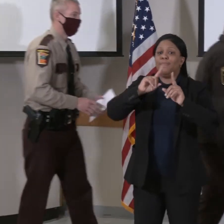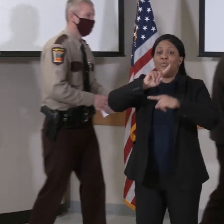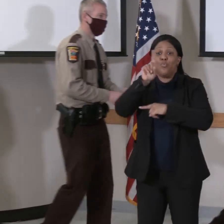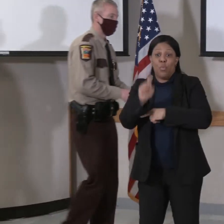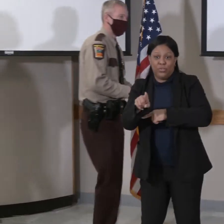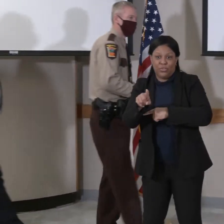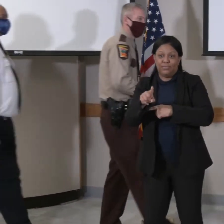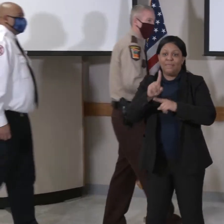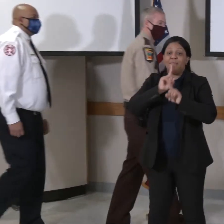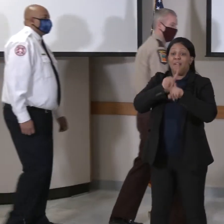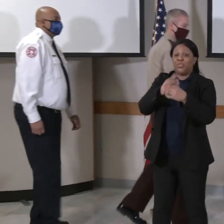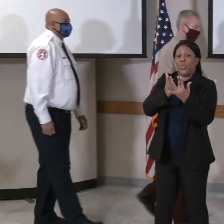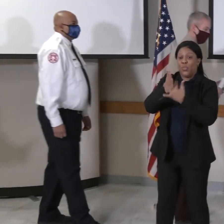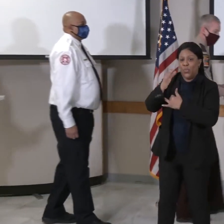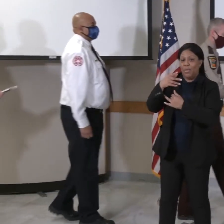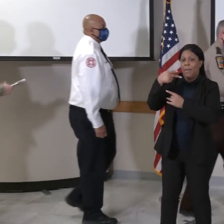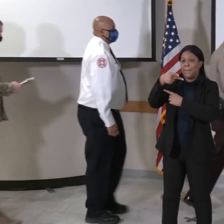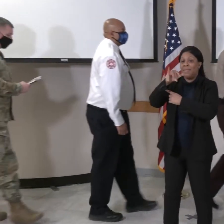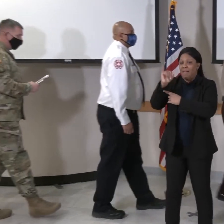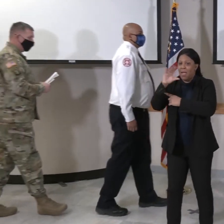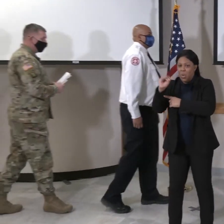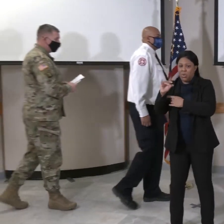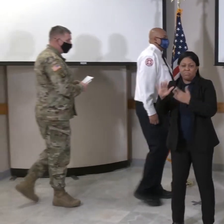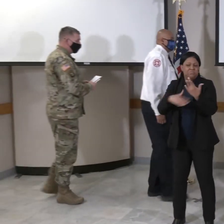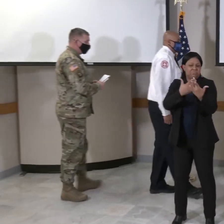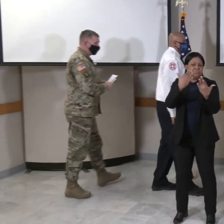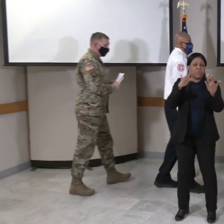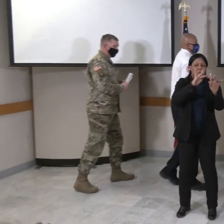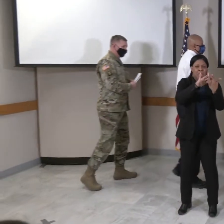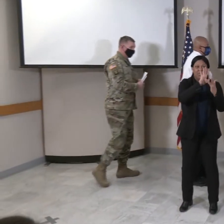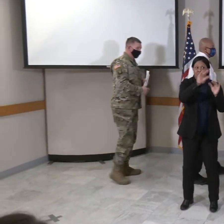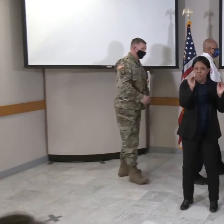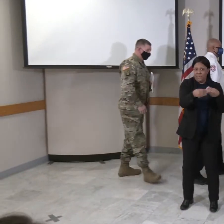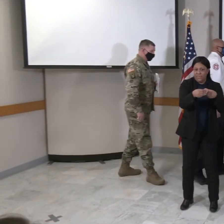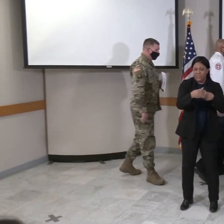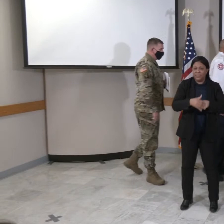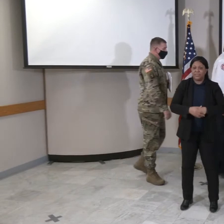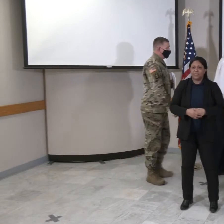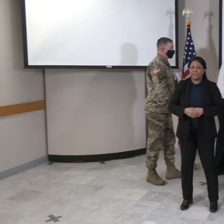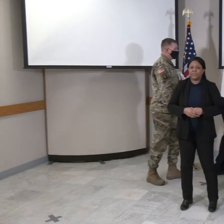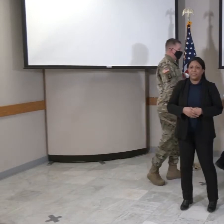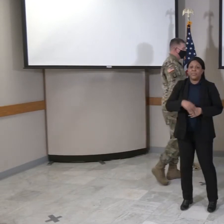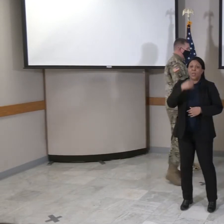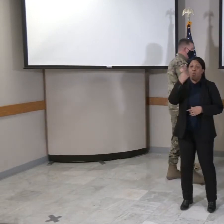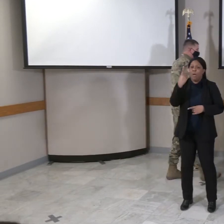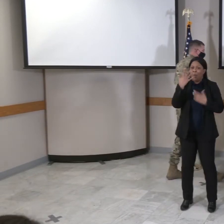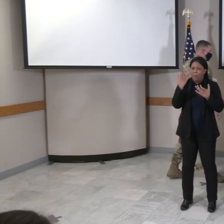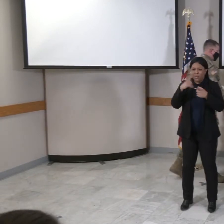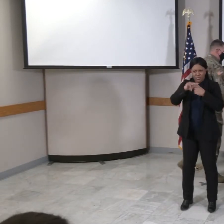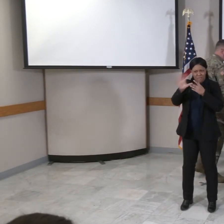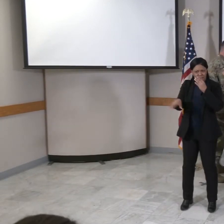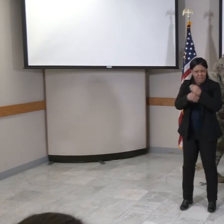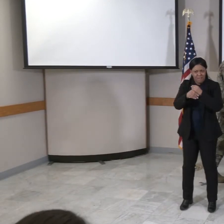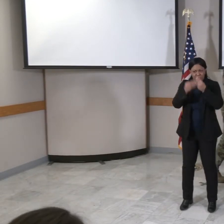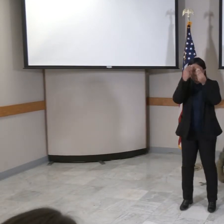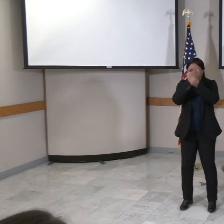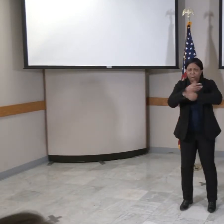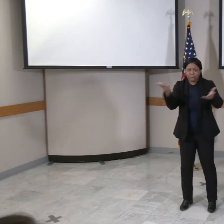PIOs, so go ahead and contact their offices. One of the things that I will tell you is that they are going to be setting